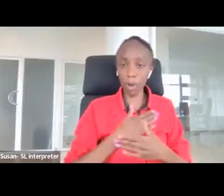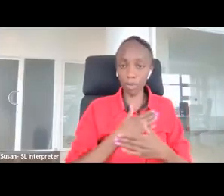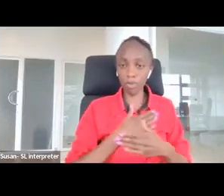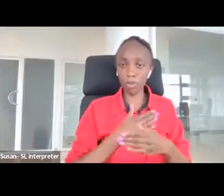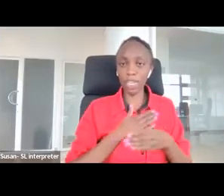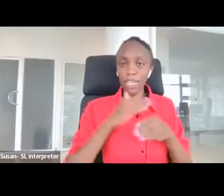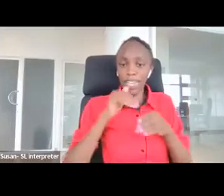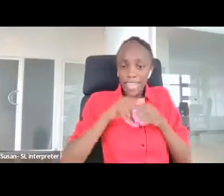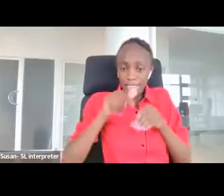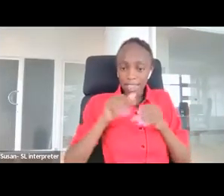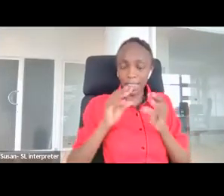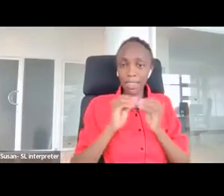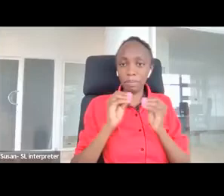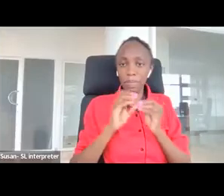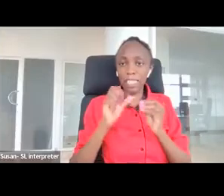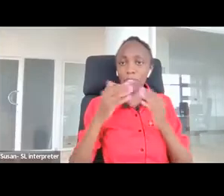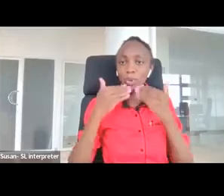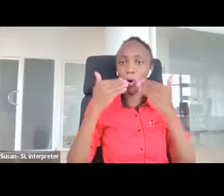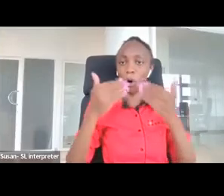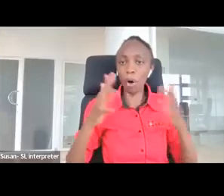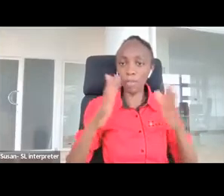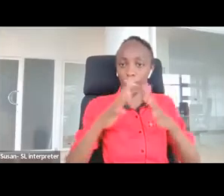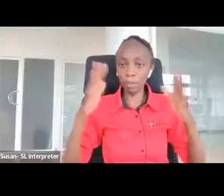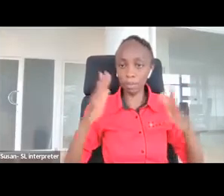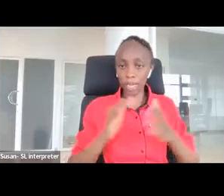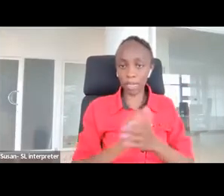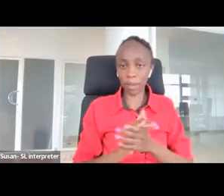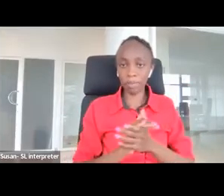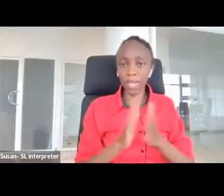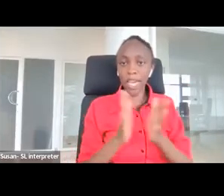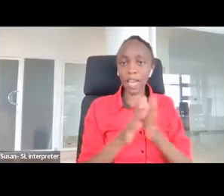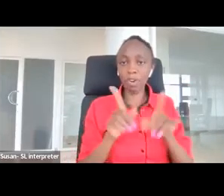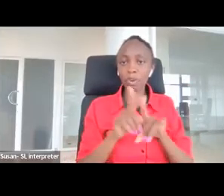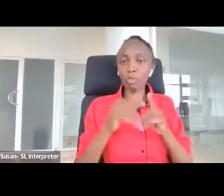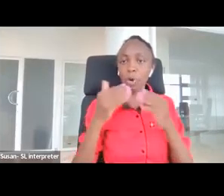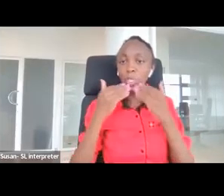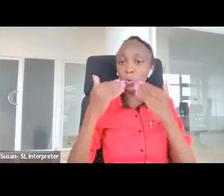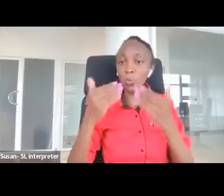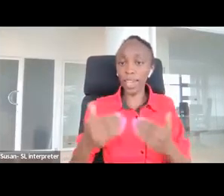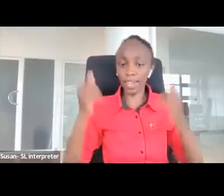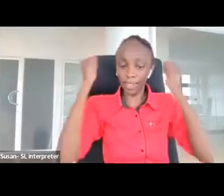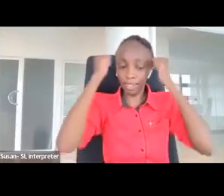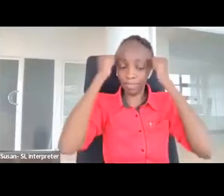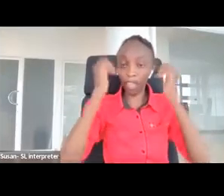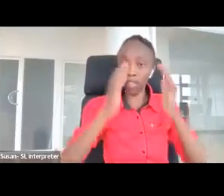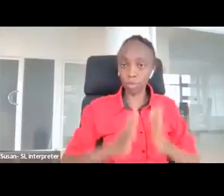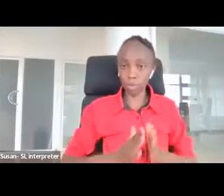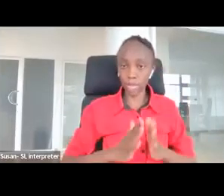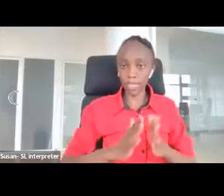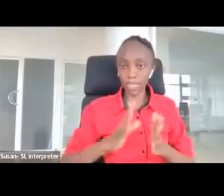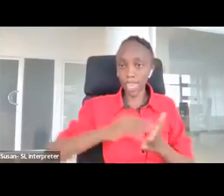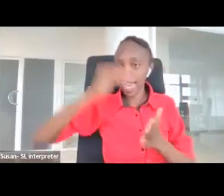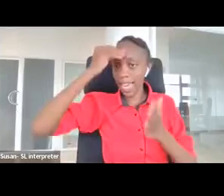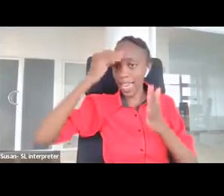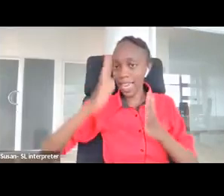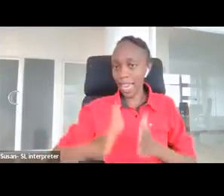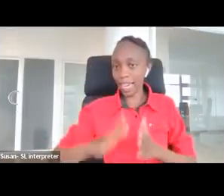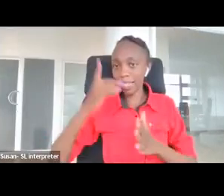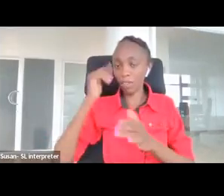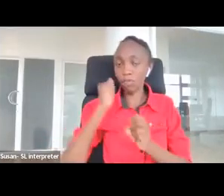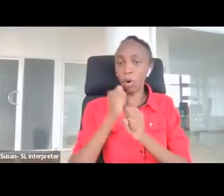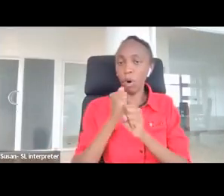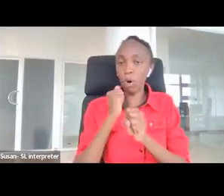and I want to thank you. I want to thank the students the learners for the work they have